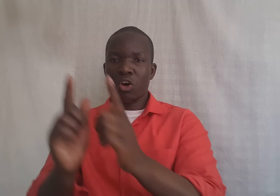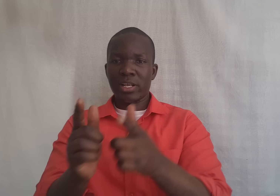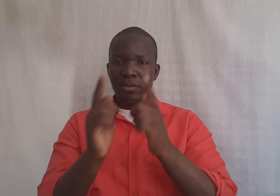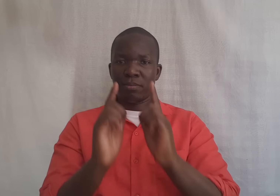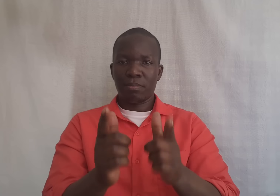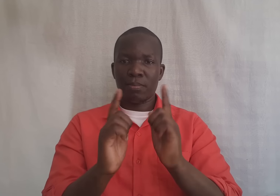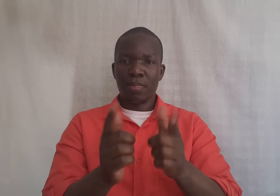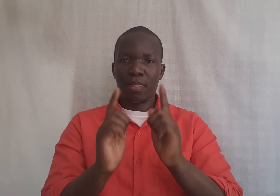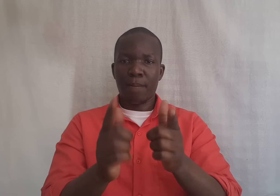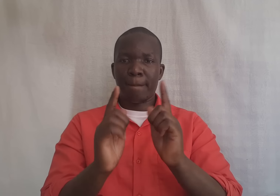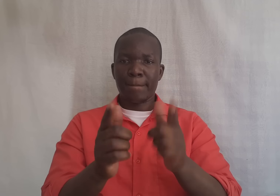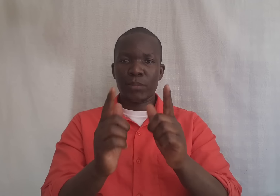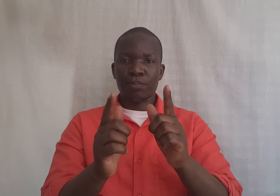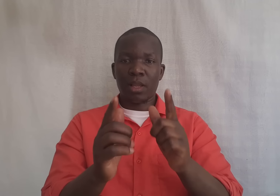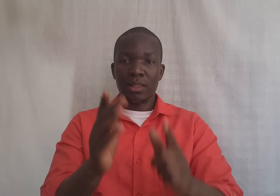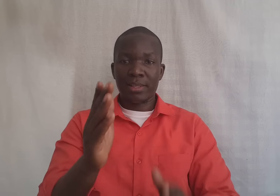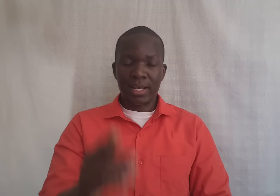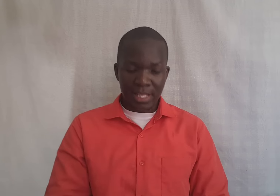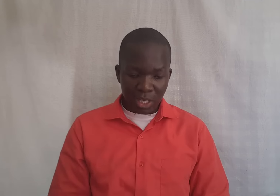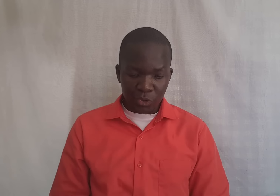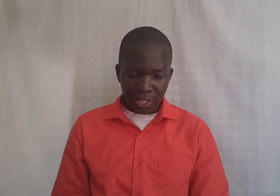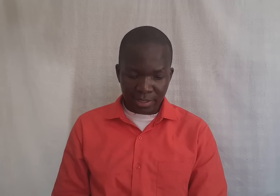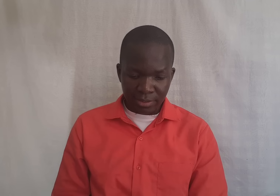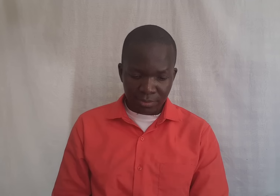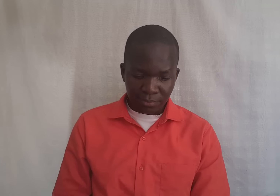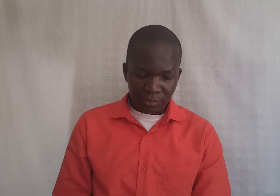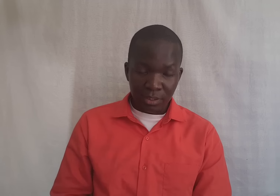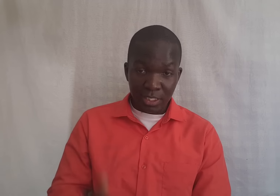Lorry, like that. That's how we sign. That's how